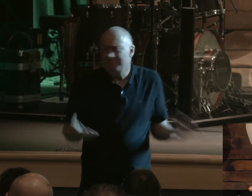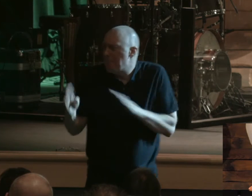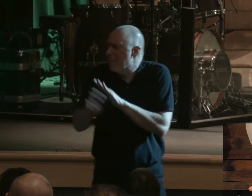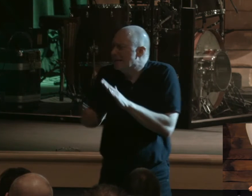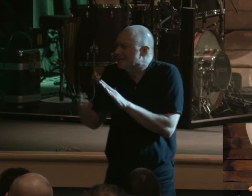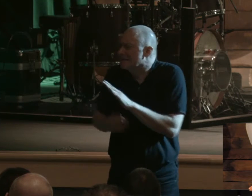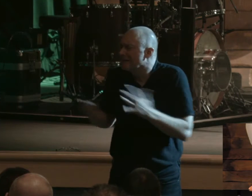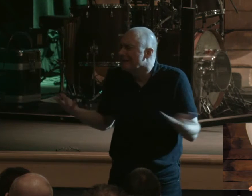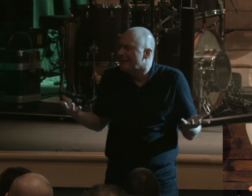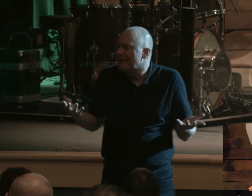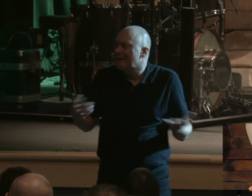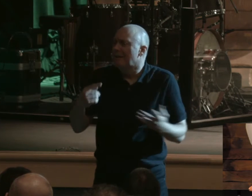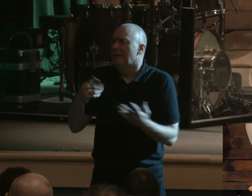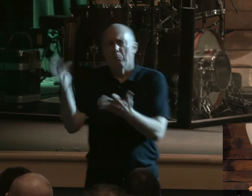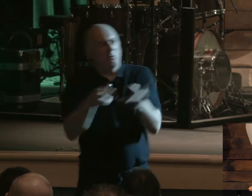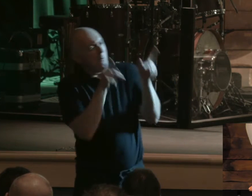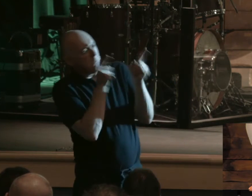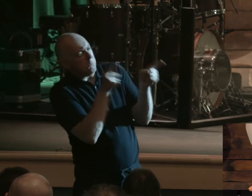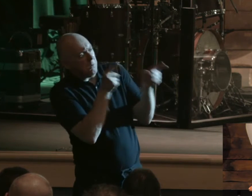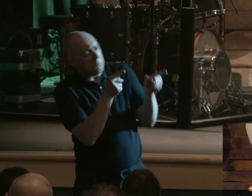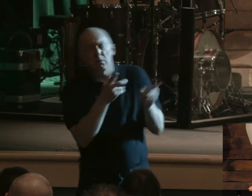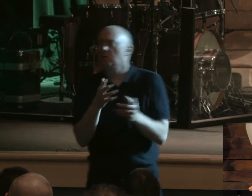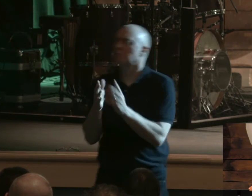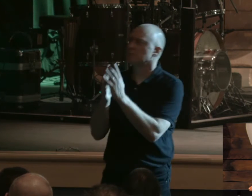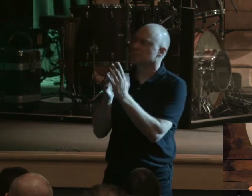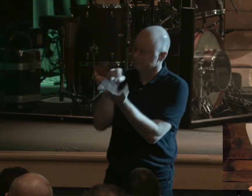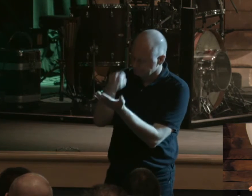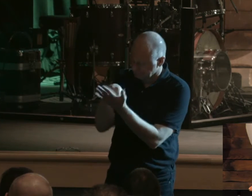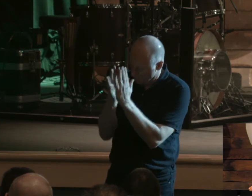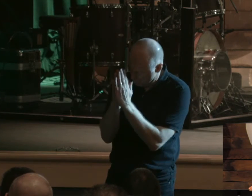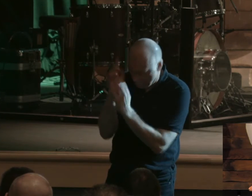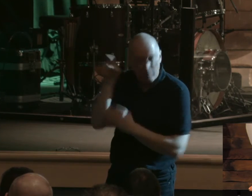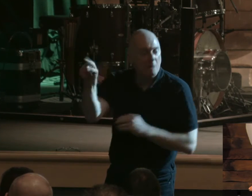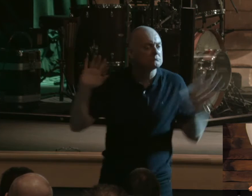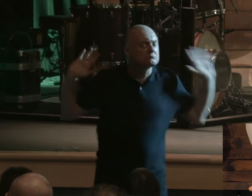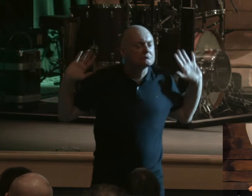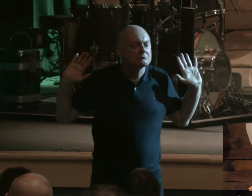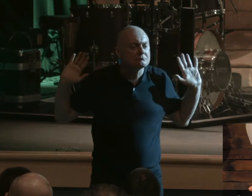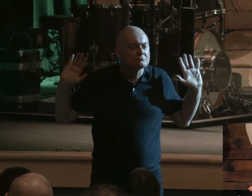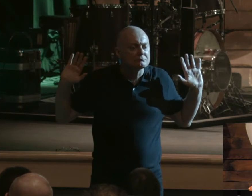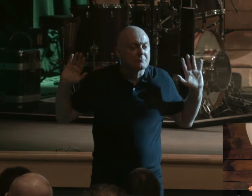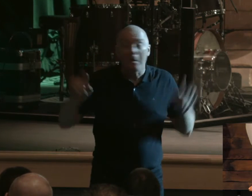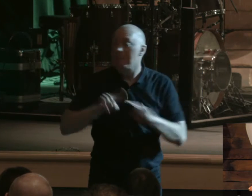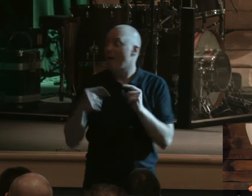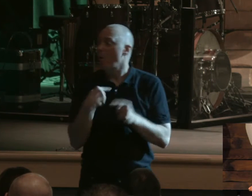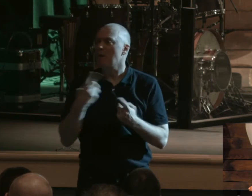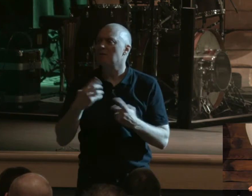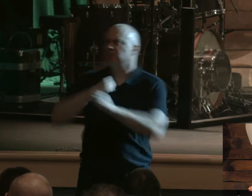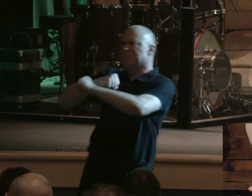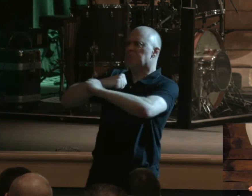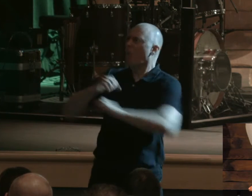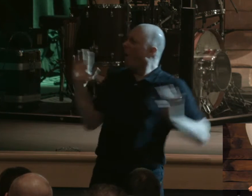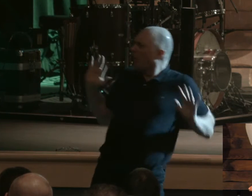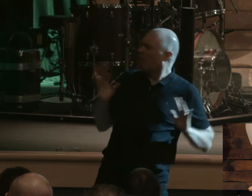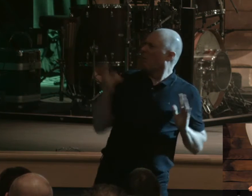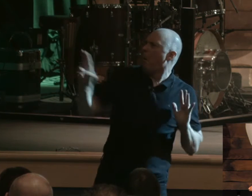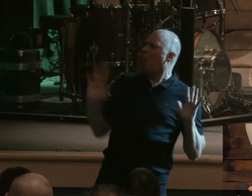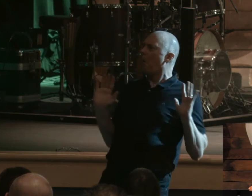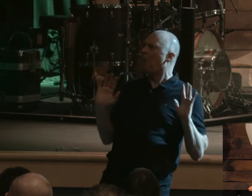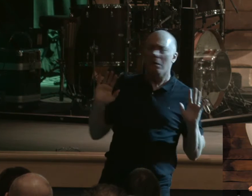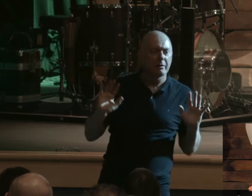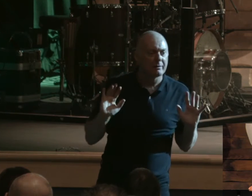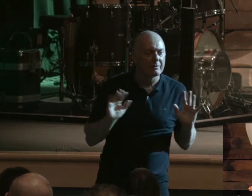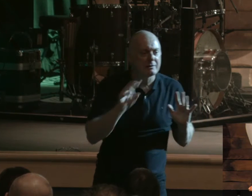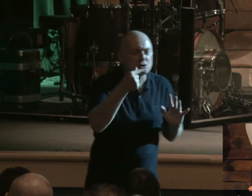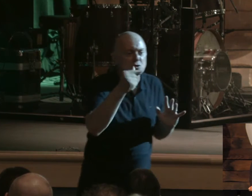That's so Sermon on the Mount. That's so what Jesus tells us to do. I know, but again, what's our instinct most of the time? Our instinct isn't that. Our instinct is to defend ourselves. But